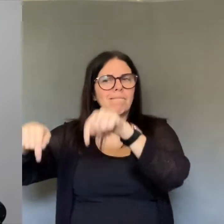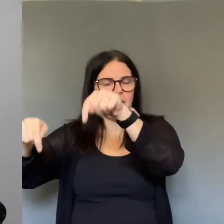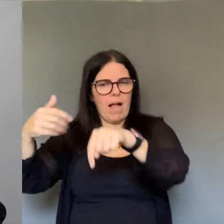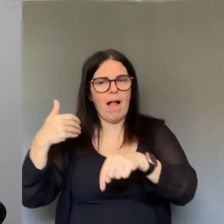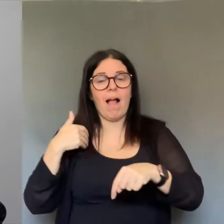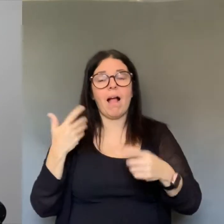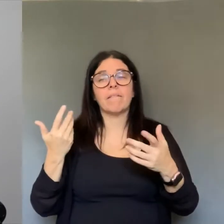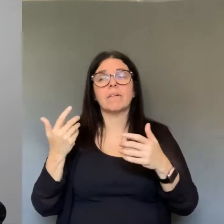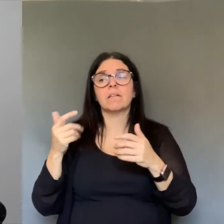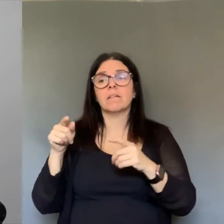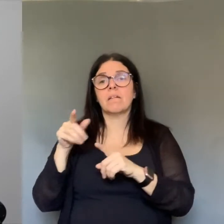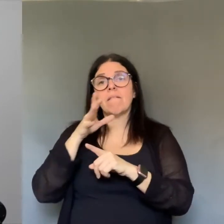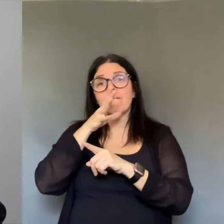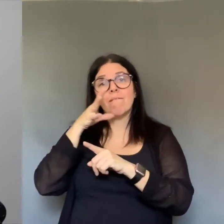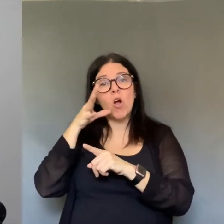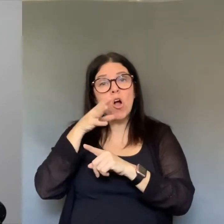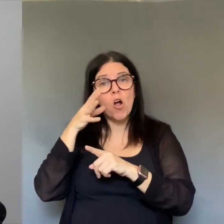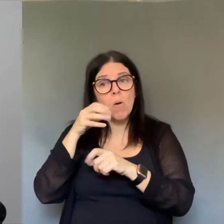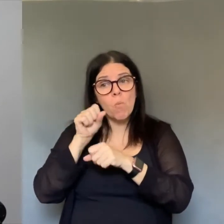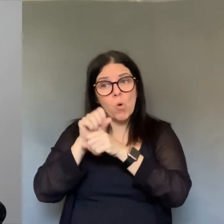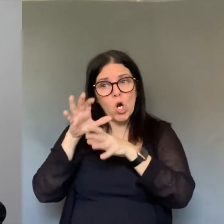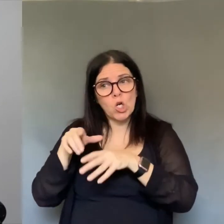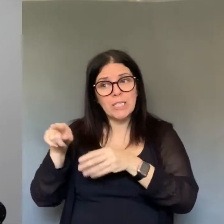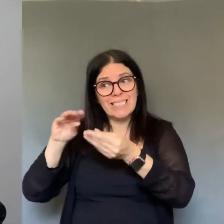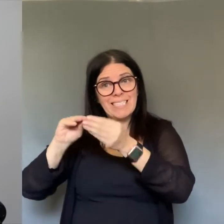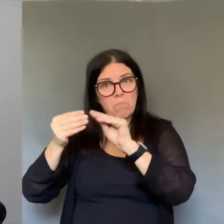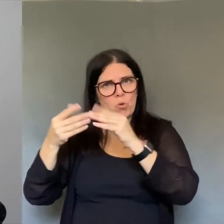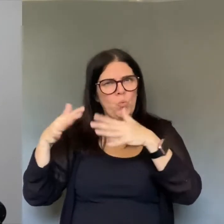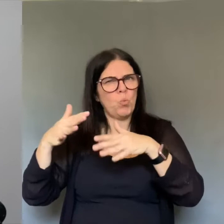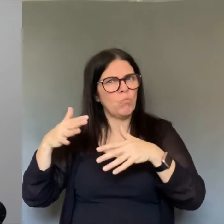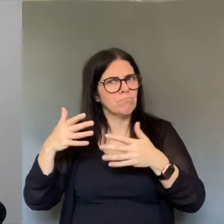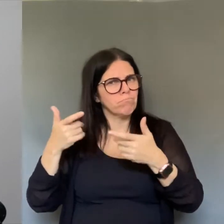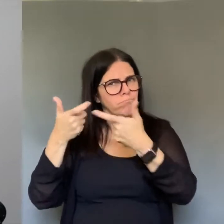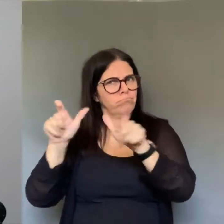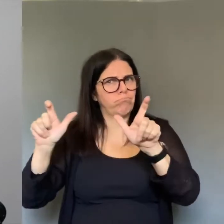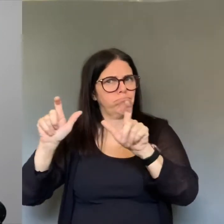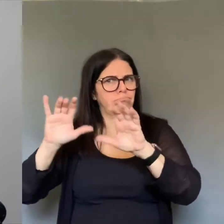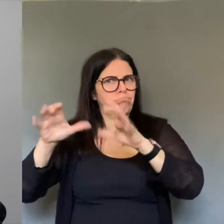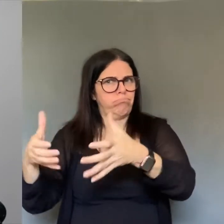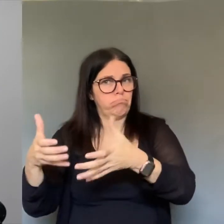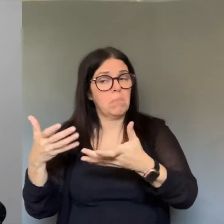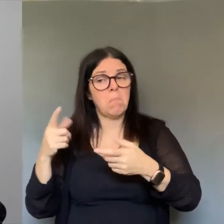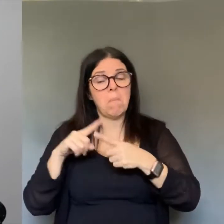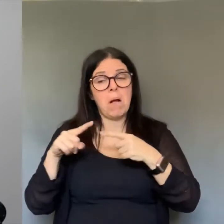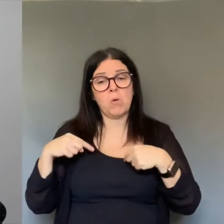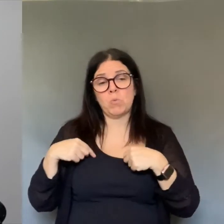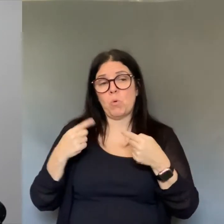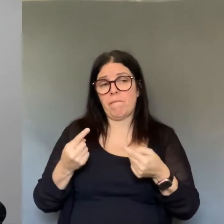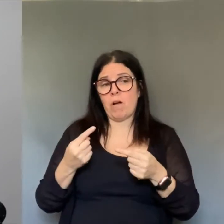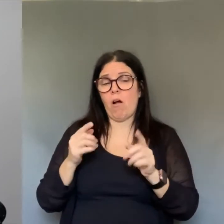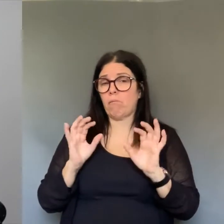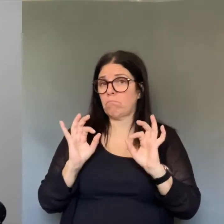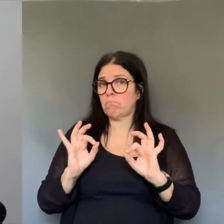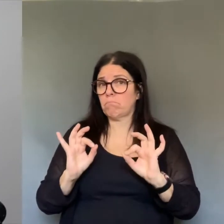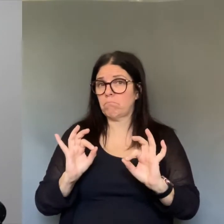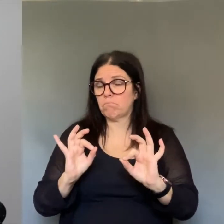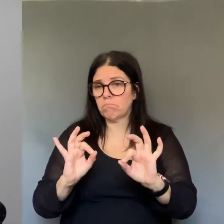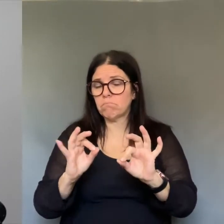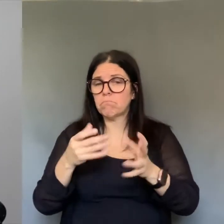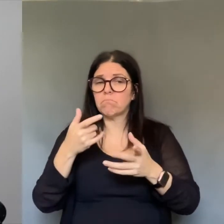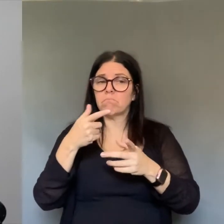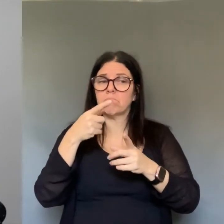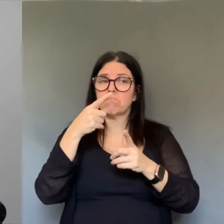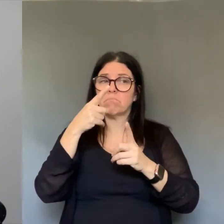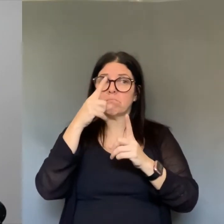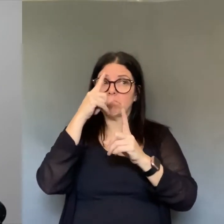there are a number of migrant farms or farms out there in the county, and the number of workers that are there